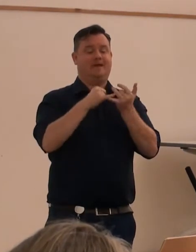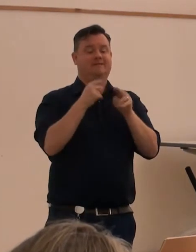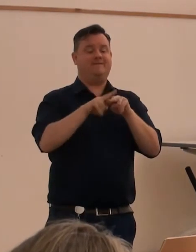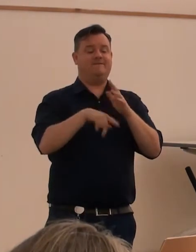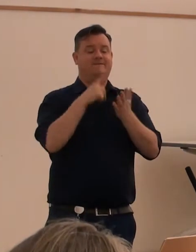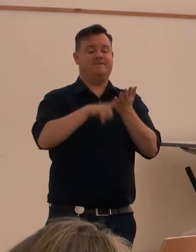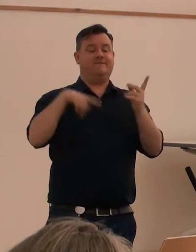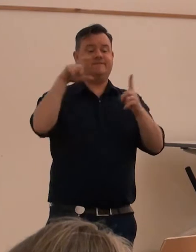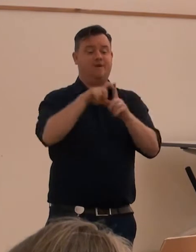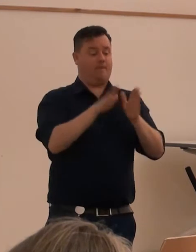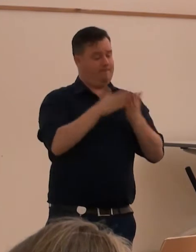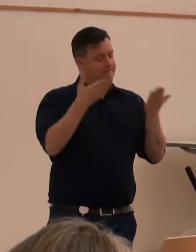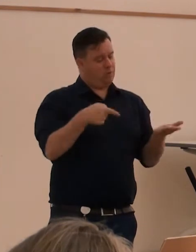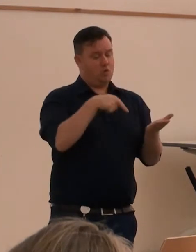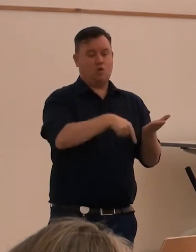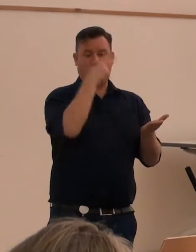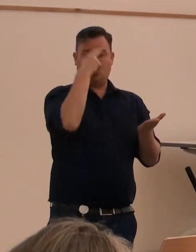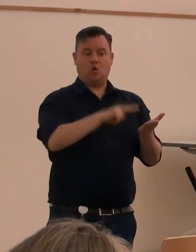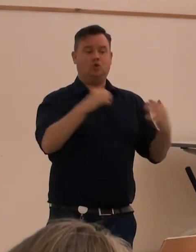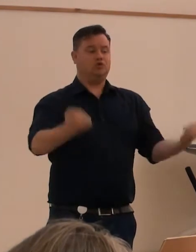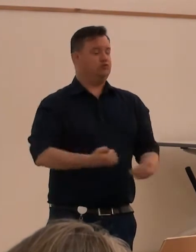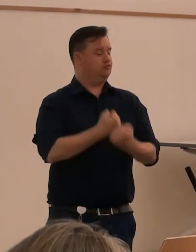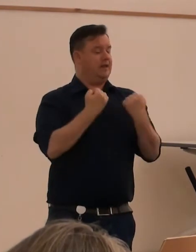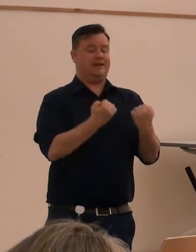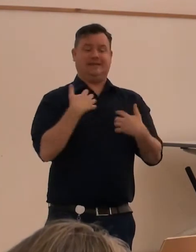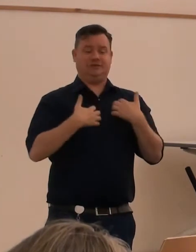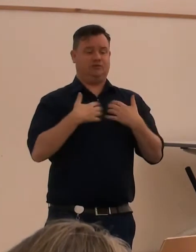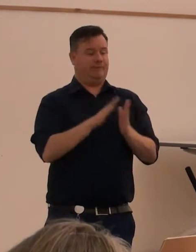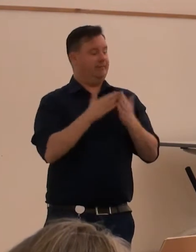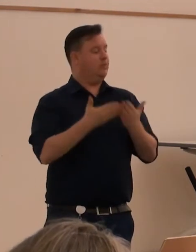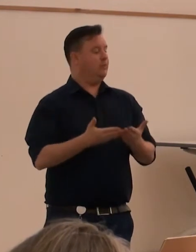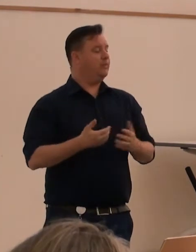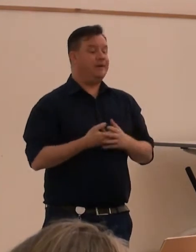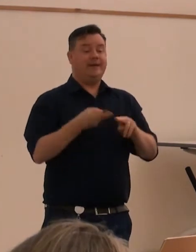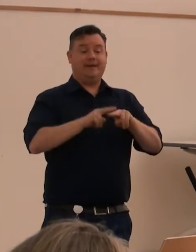Broadside from Disability on the Arts. And it's quite an interesting work if you've never